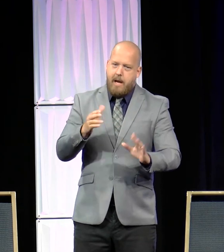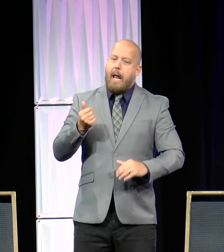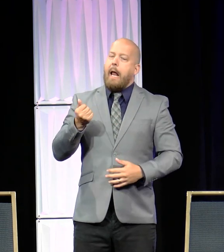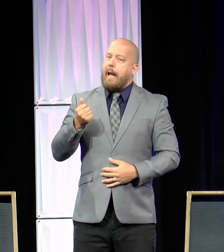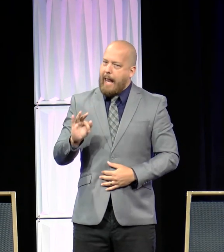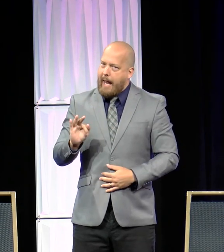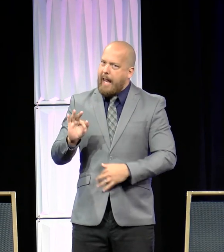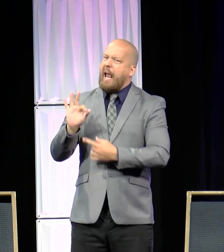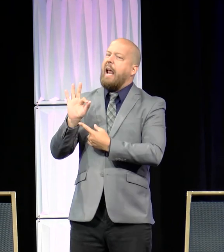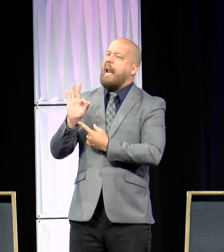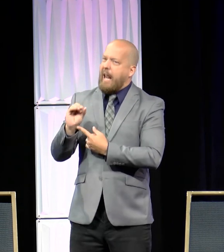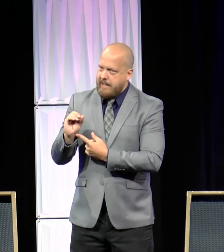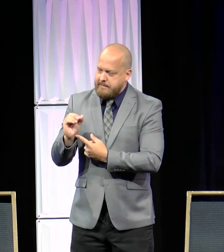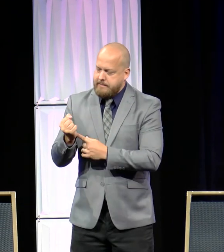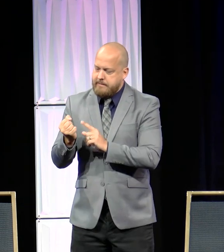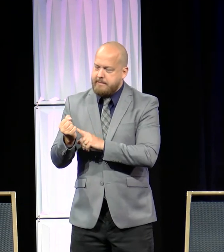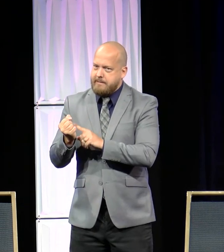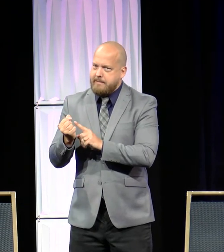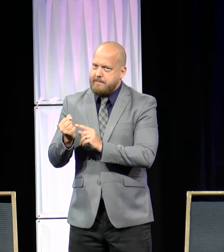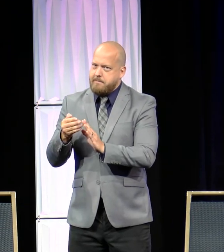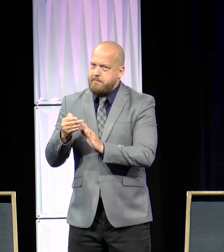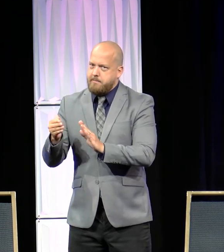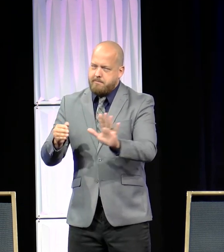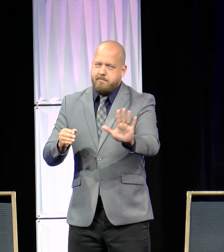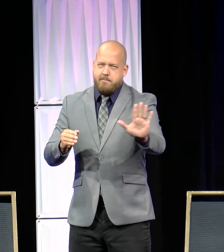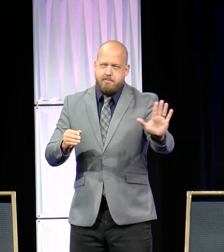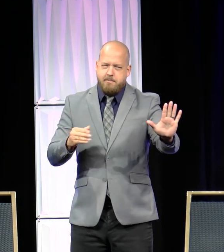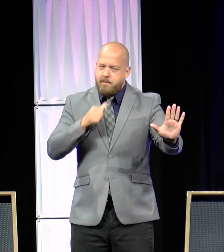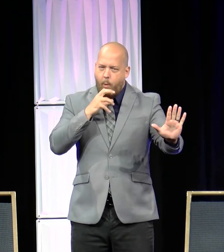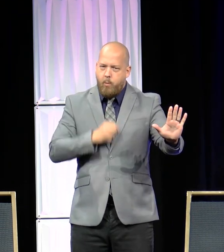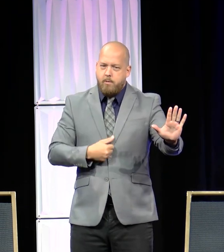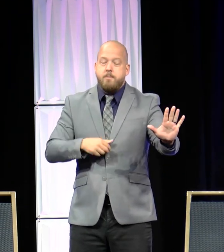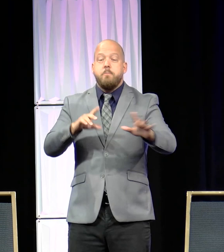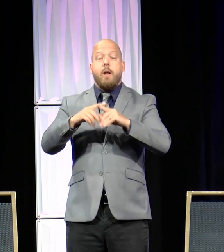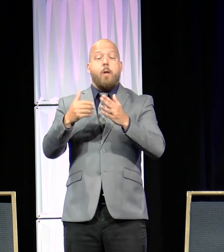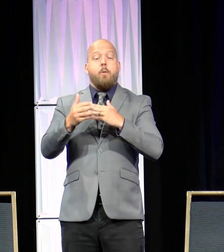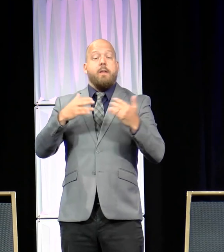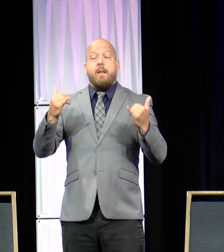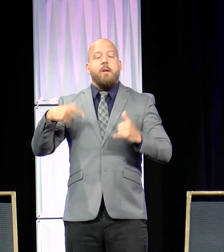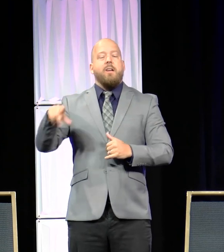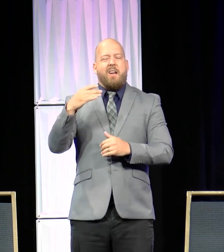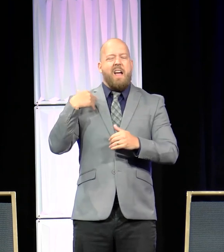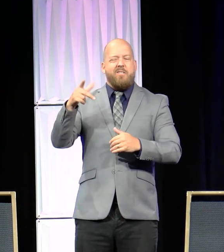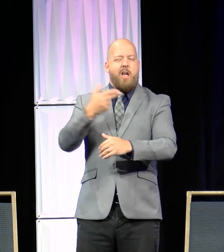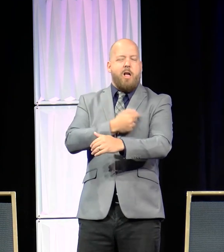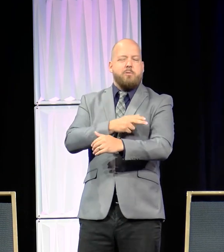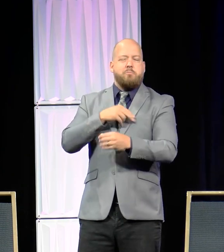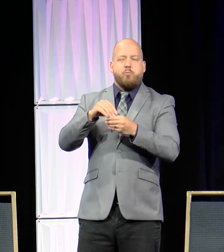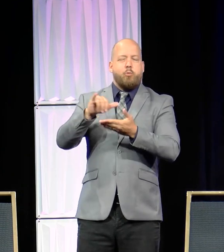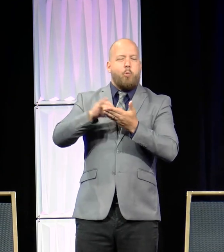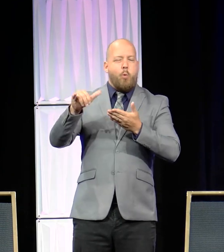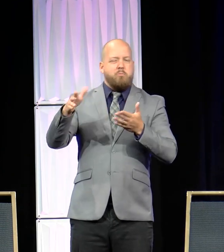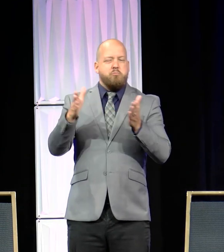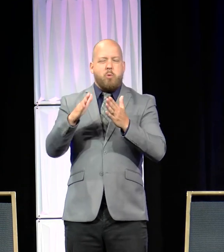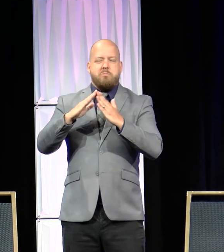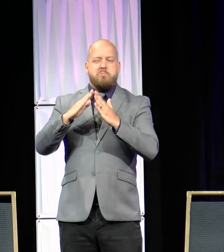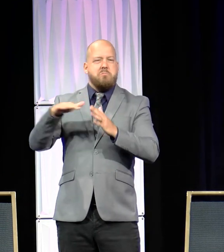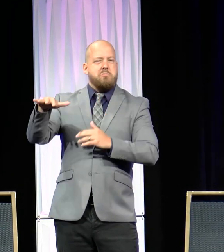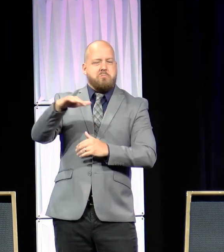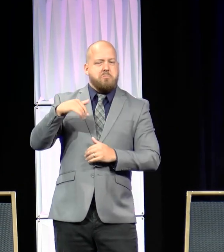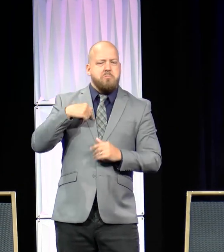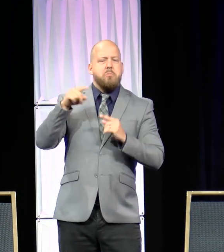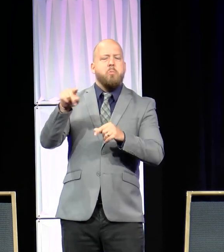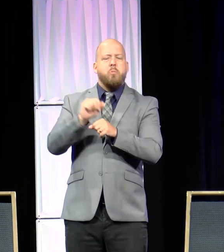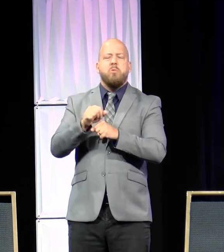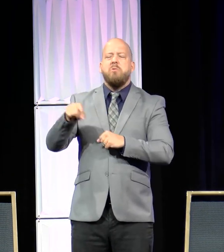I was director of addiction services at a hospital in New York, a little town called Nyack, New York. It's about 30 minutes north of the Bronx of